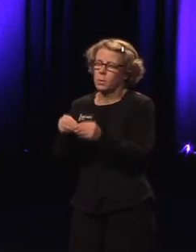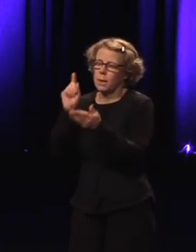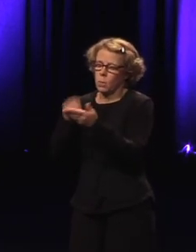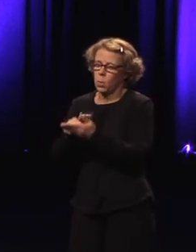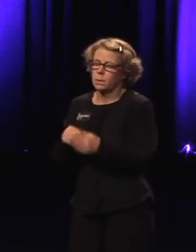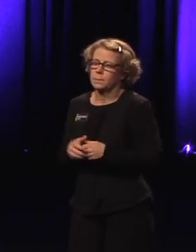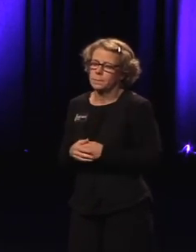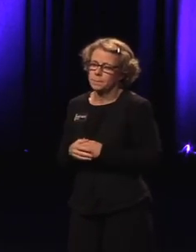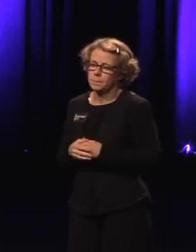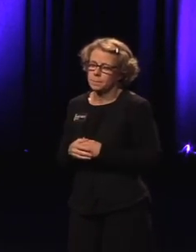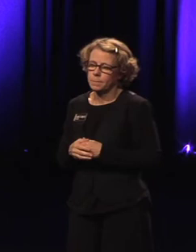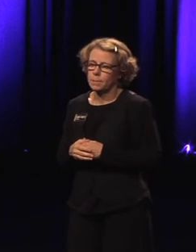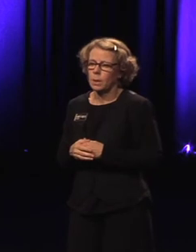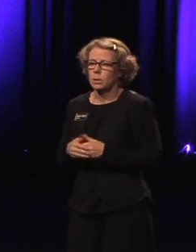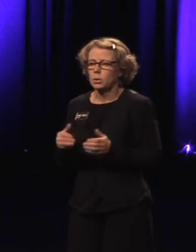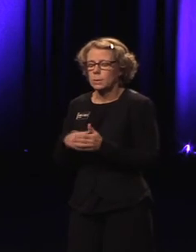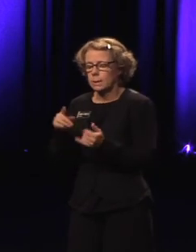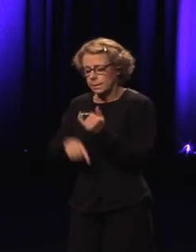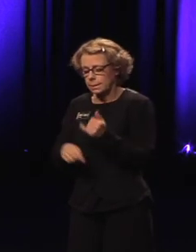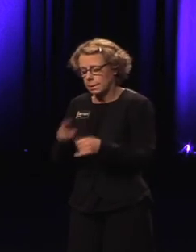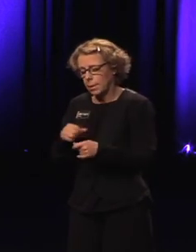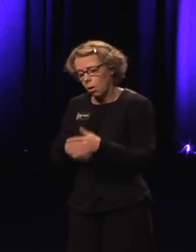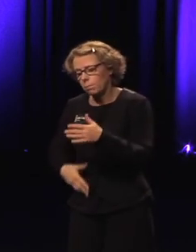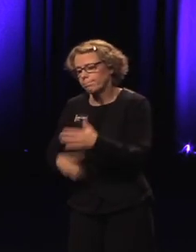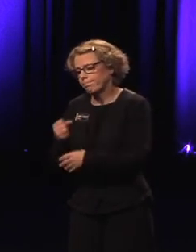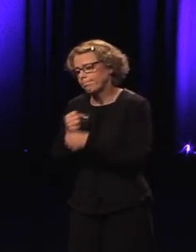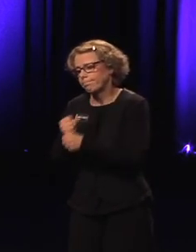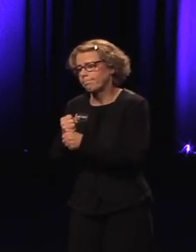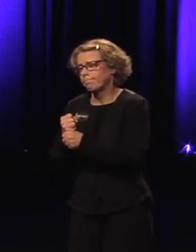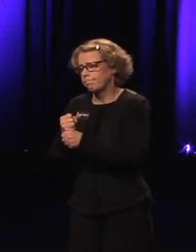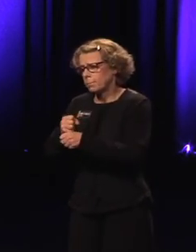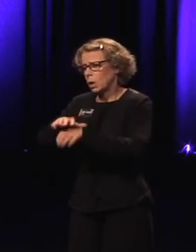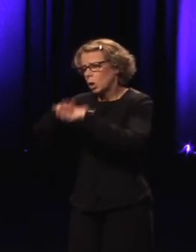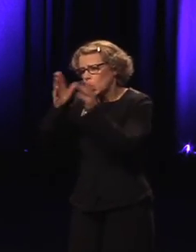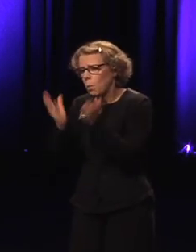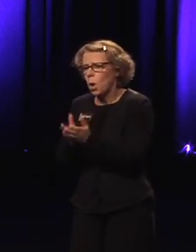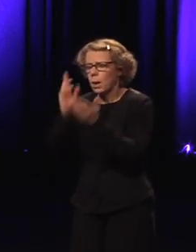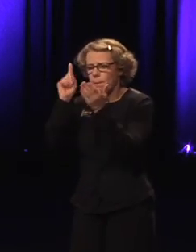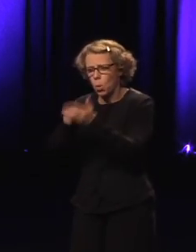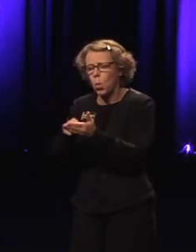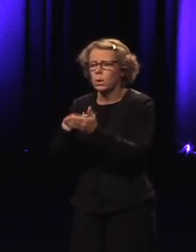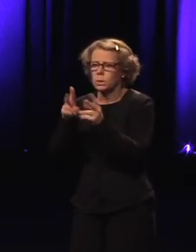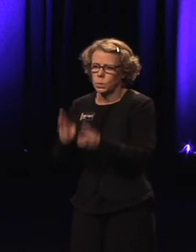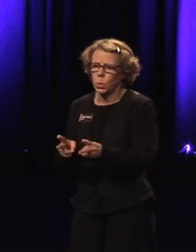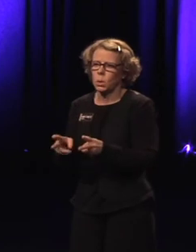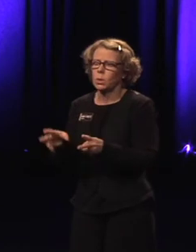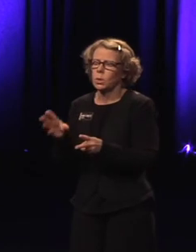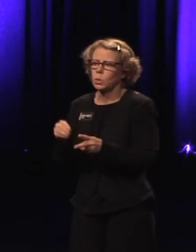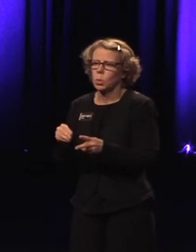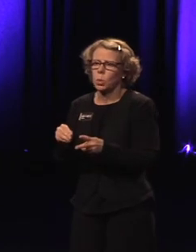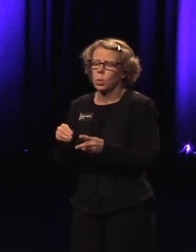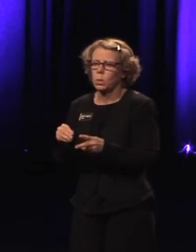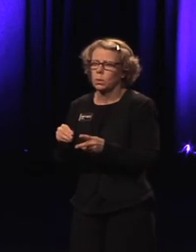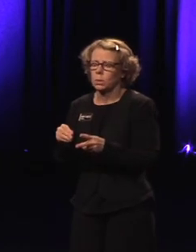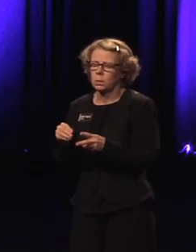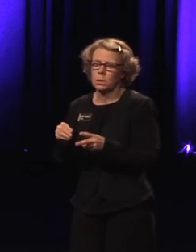finally, let me say that once established, global goals and targets should not be